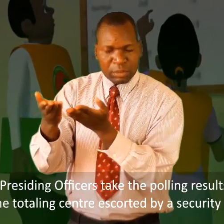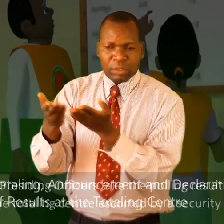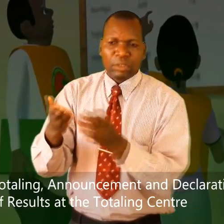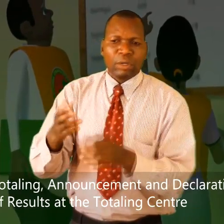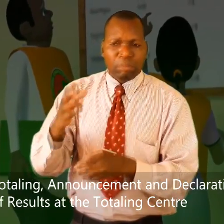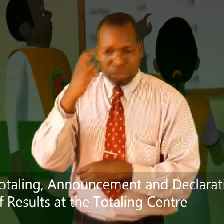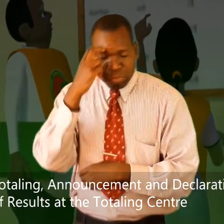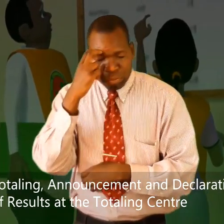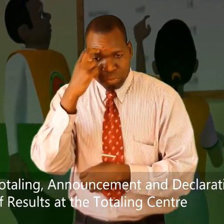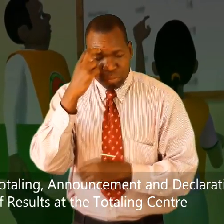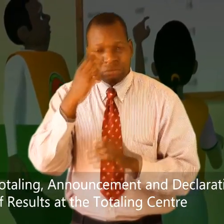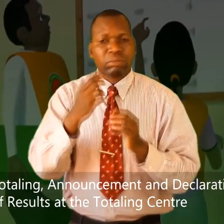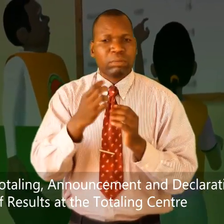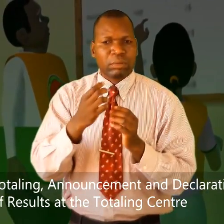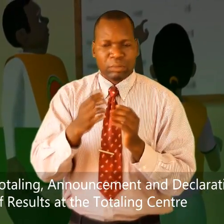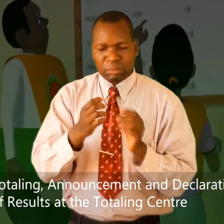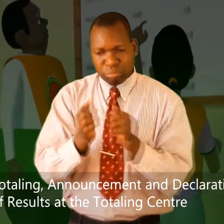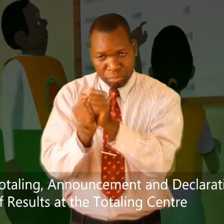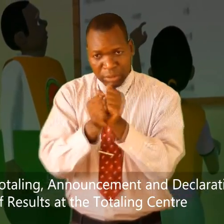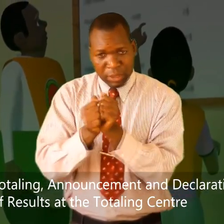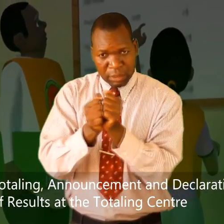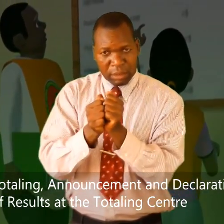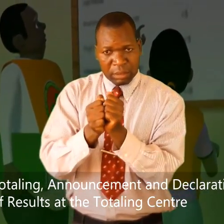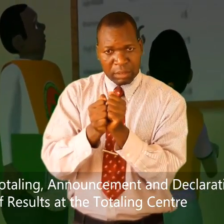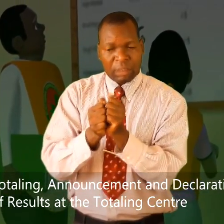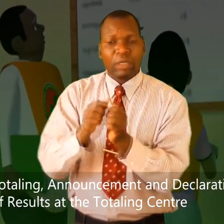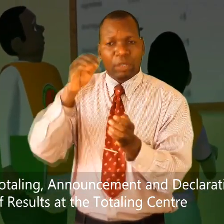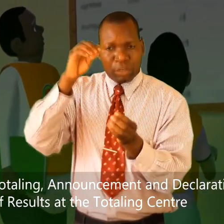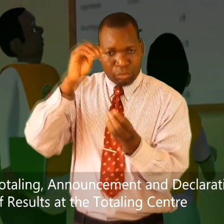Totaling, announcement, and declaration of results at the totaling center.